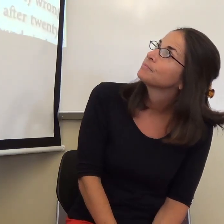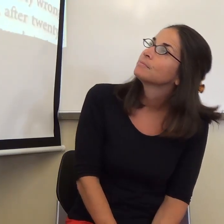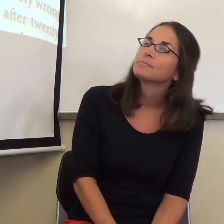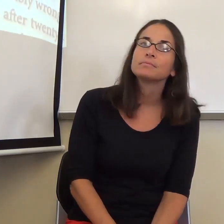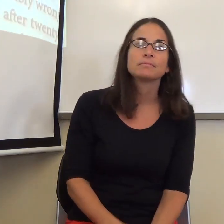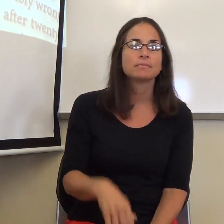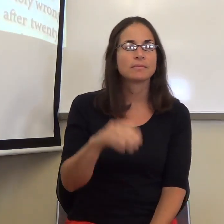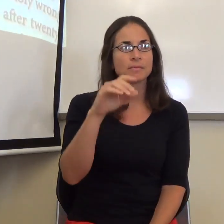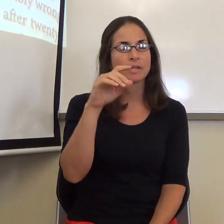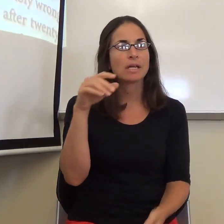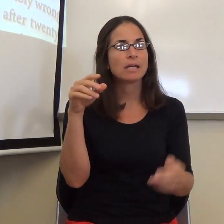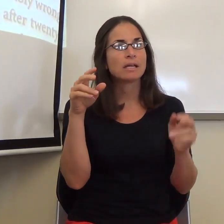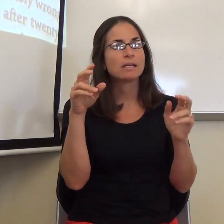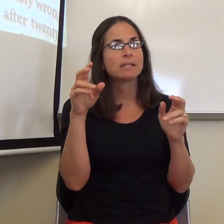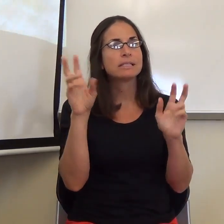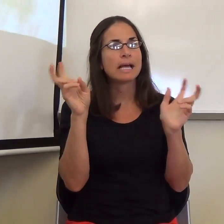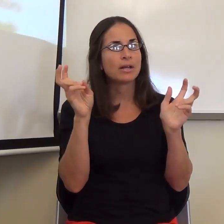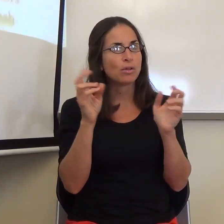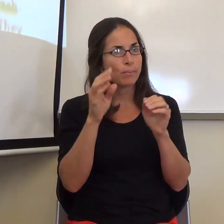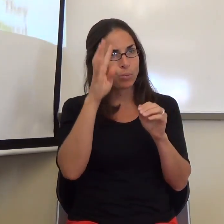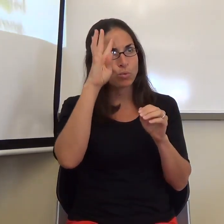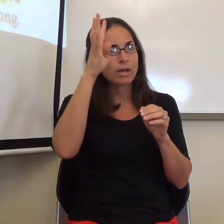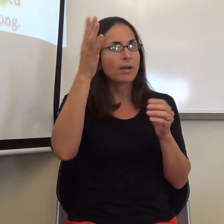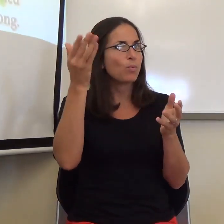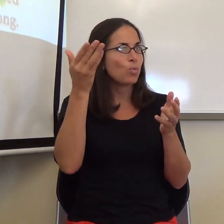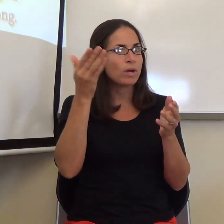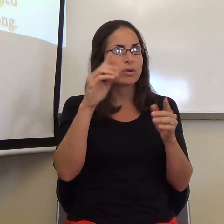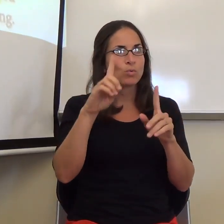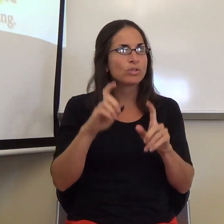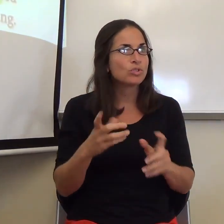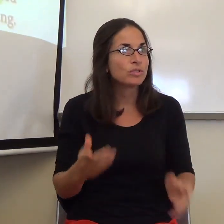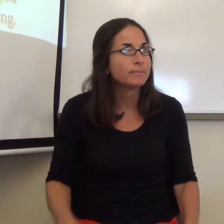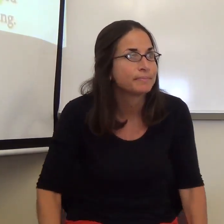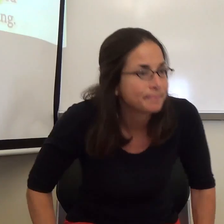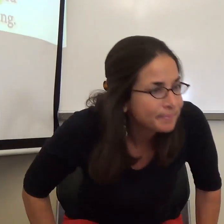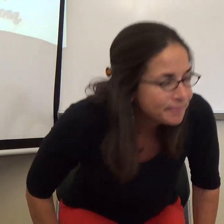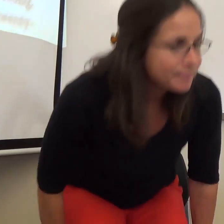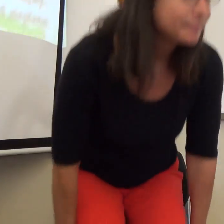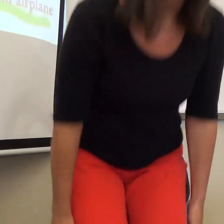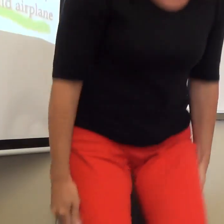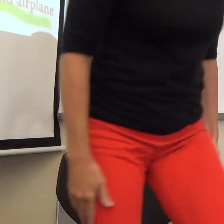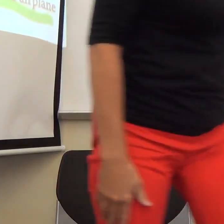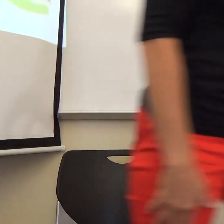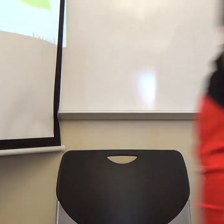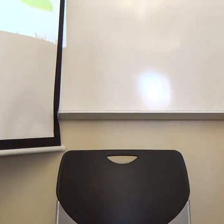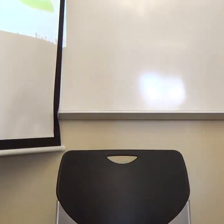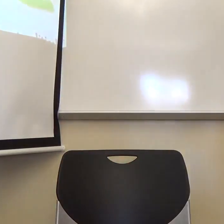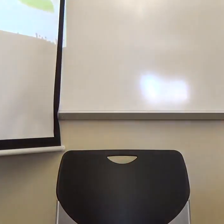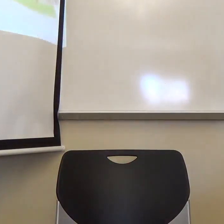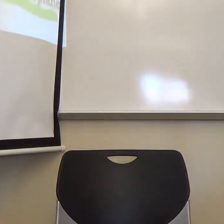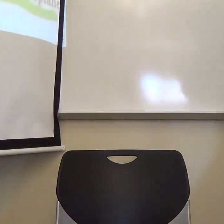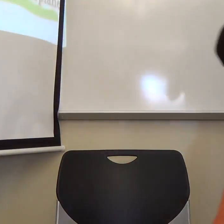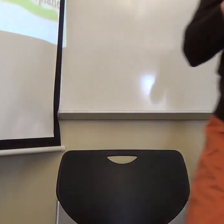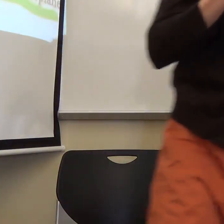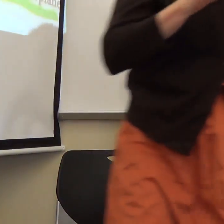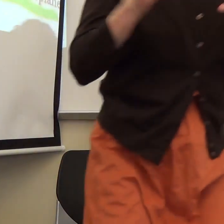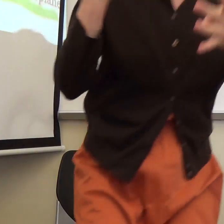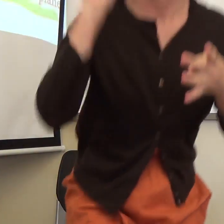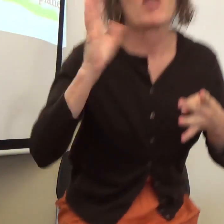up? Or the first sentence, we did this. What prior knowledge do you have? So JD could write